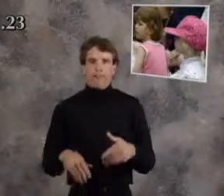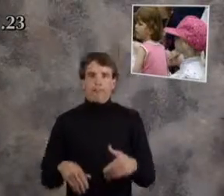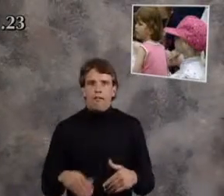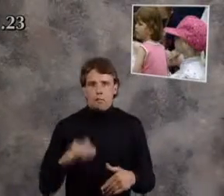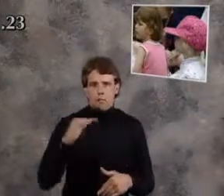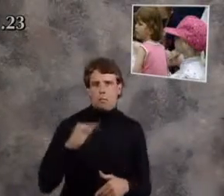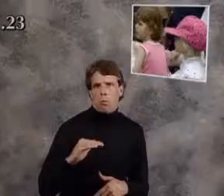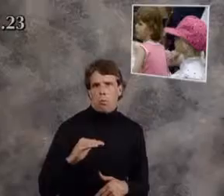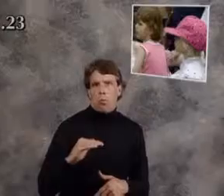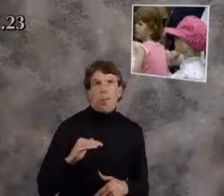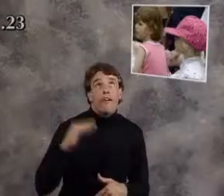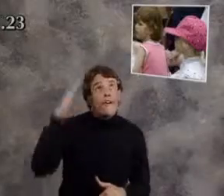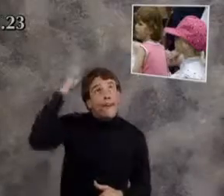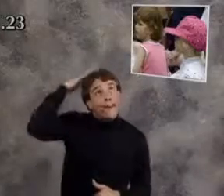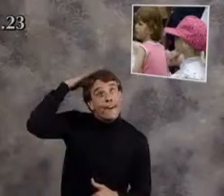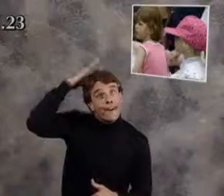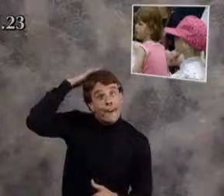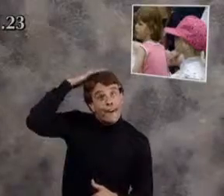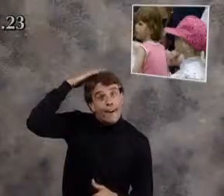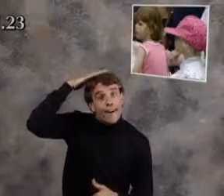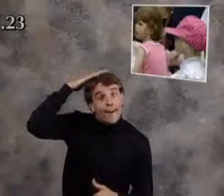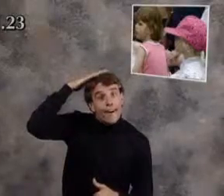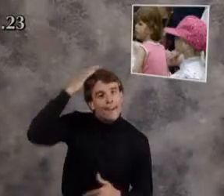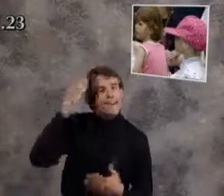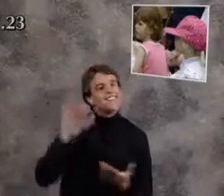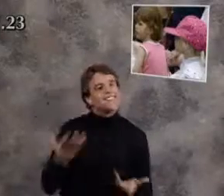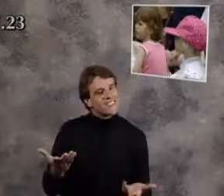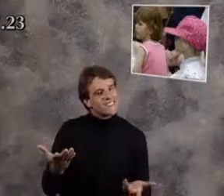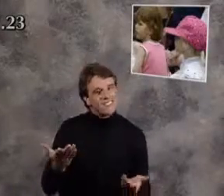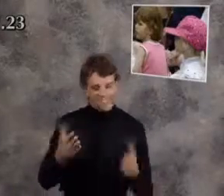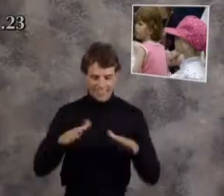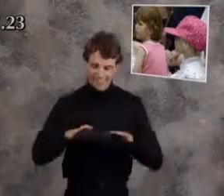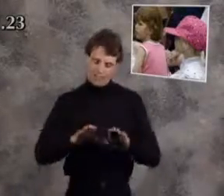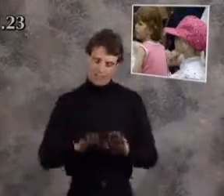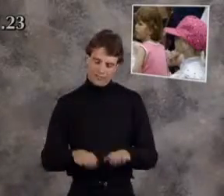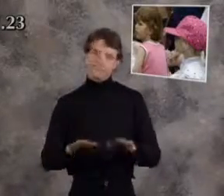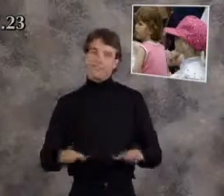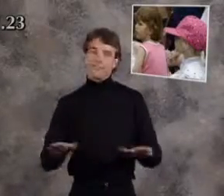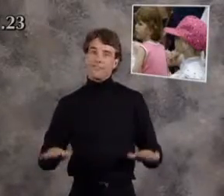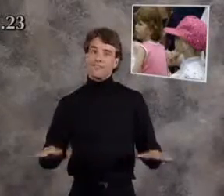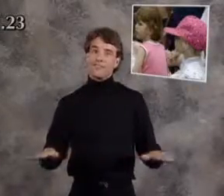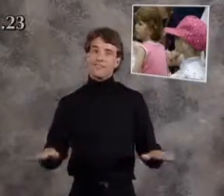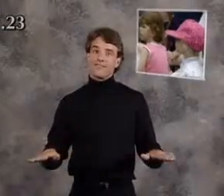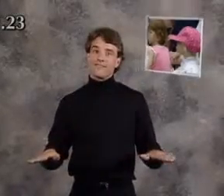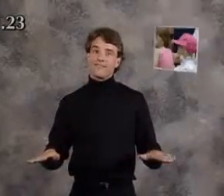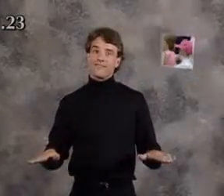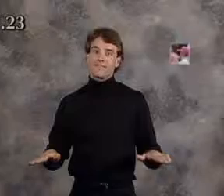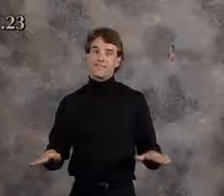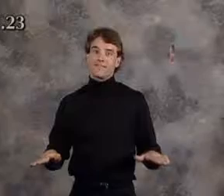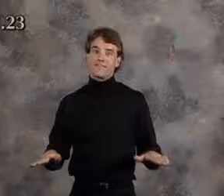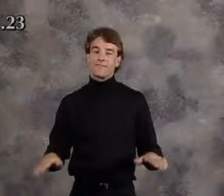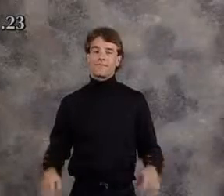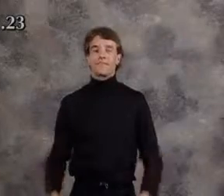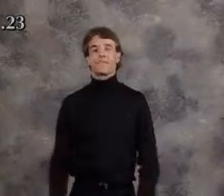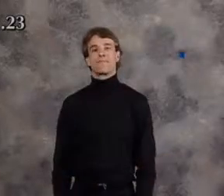This sign is as if you're patting children on the head. Children.